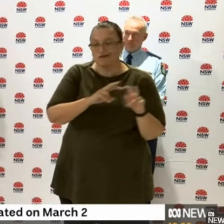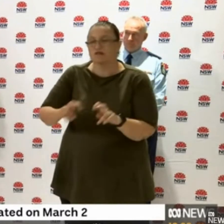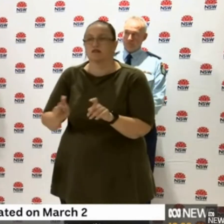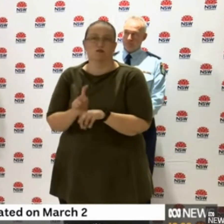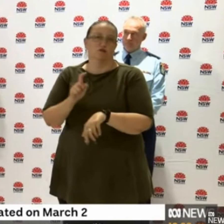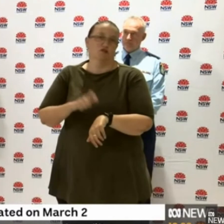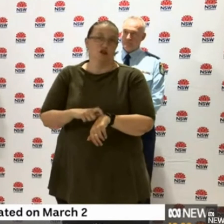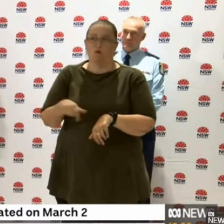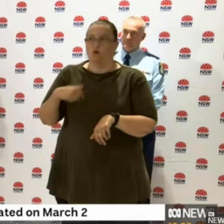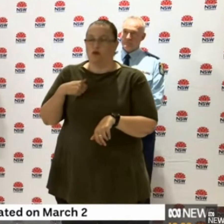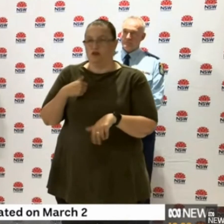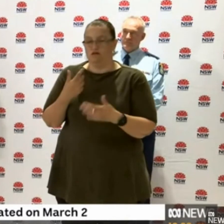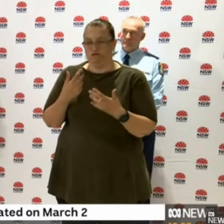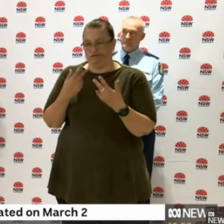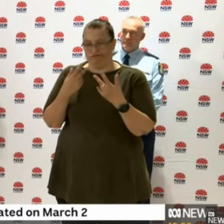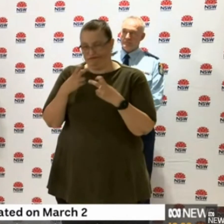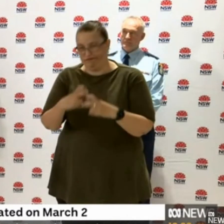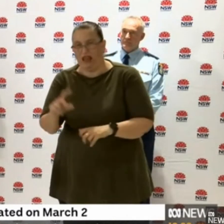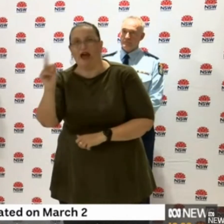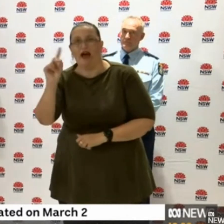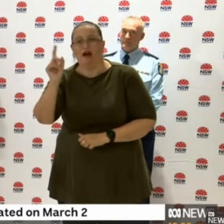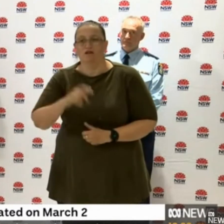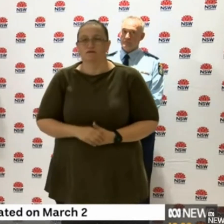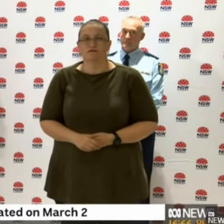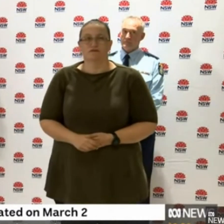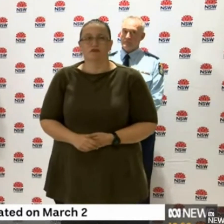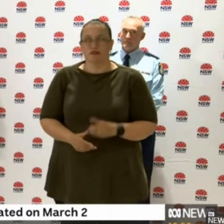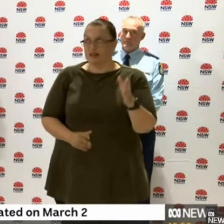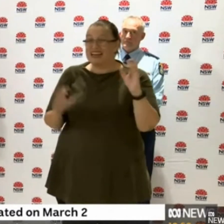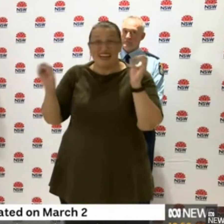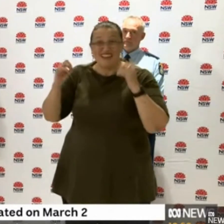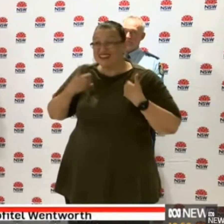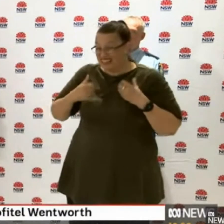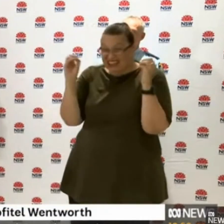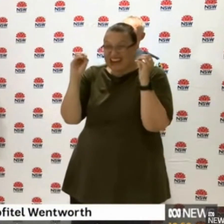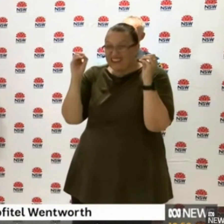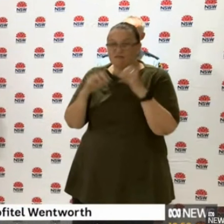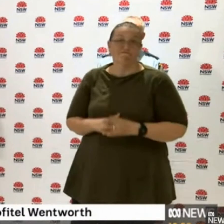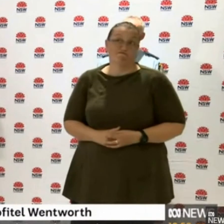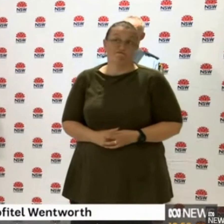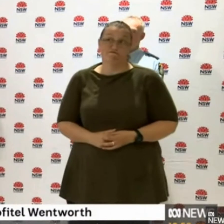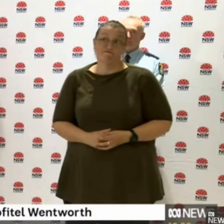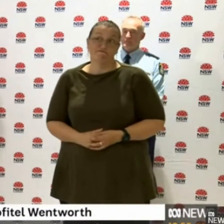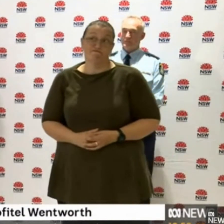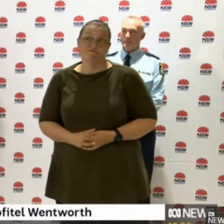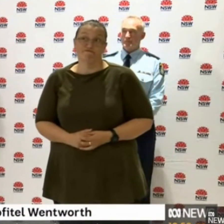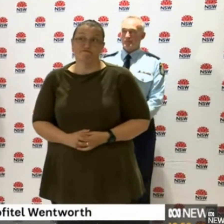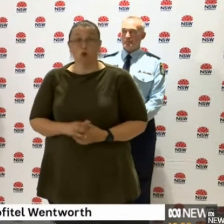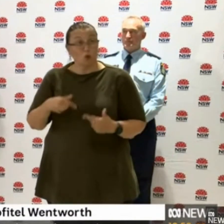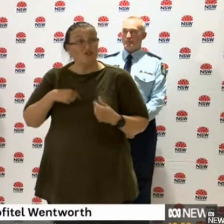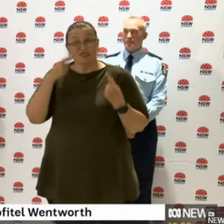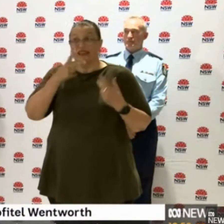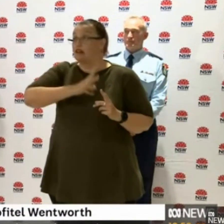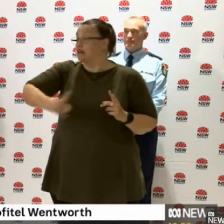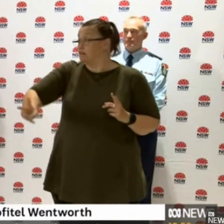as we literally speak and have experience with this. We have no symptoms at all. No, I mean, we have seen